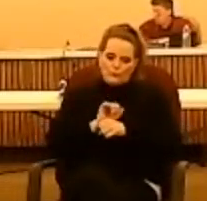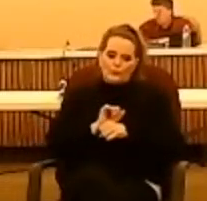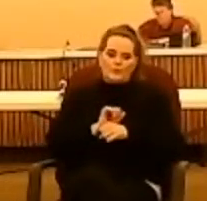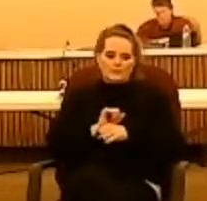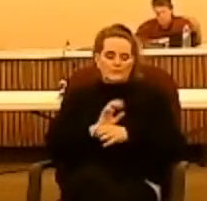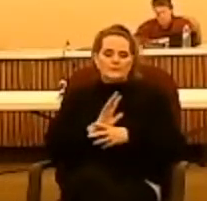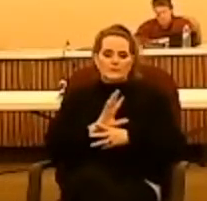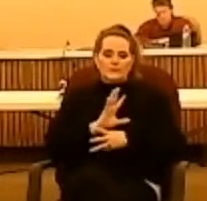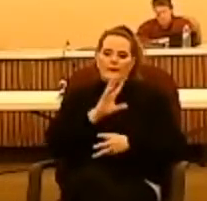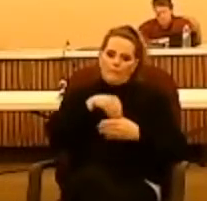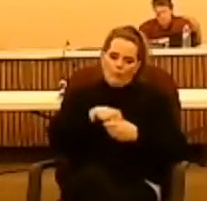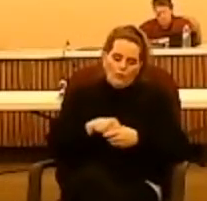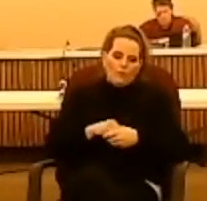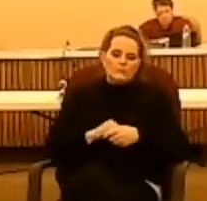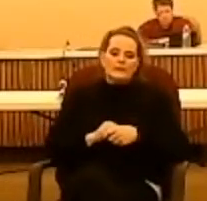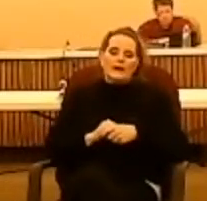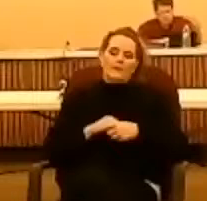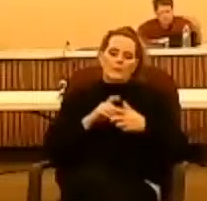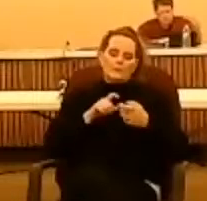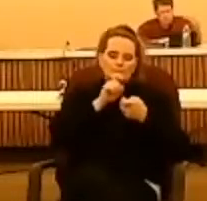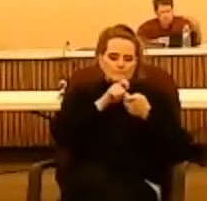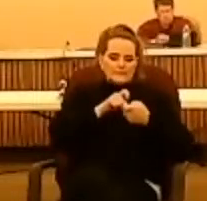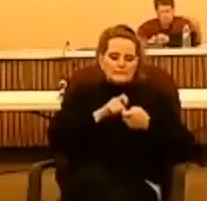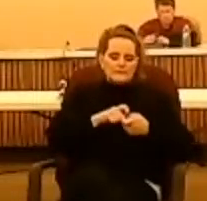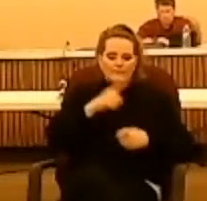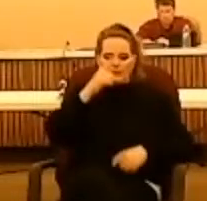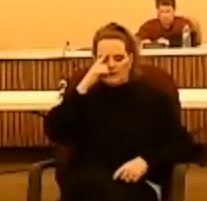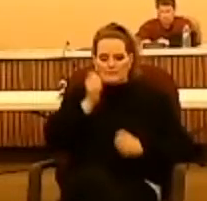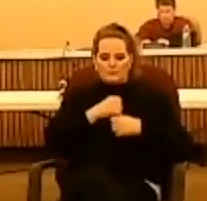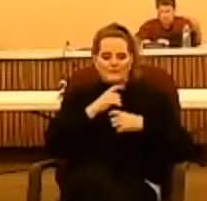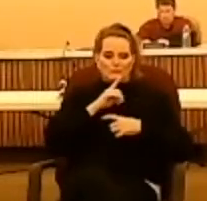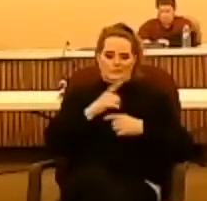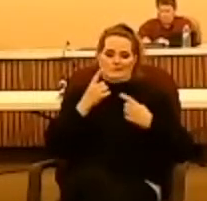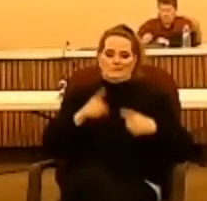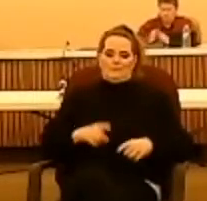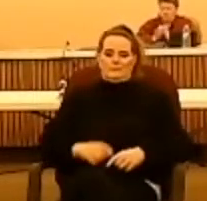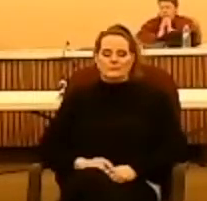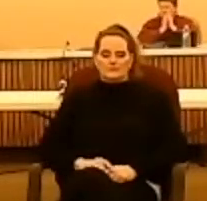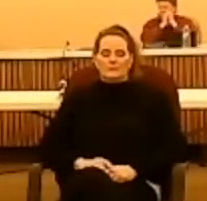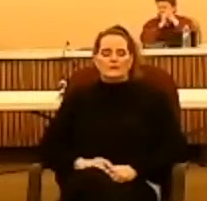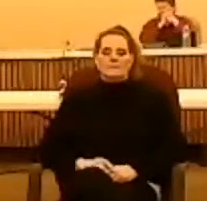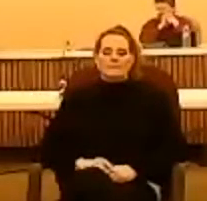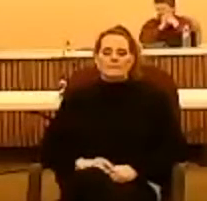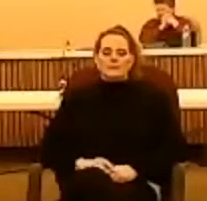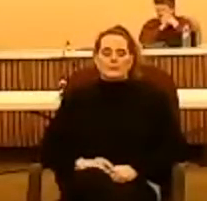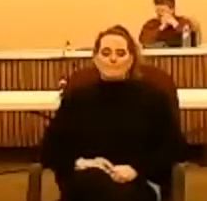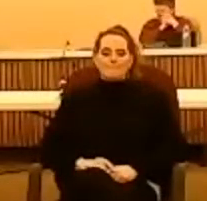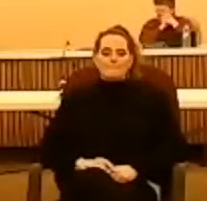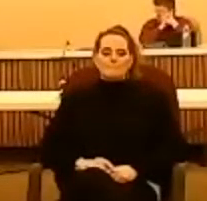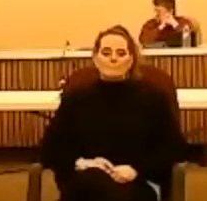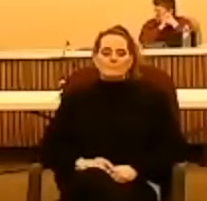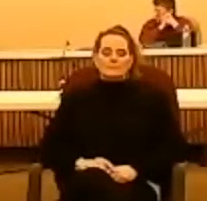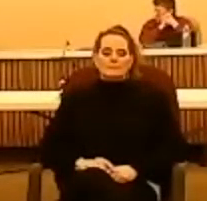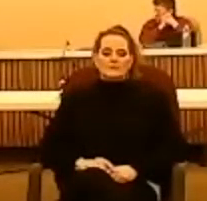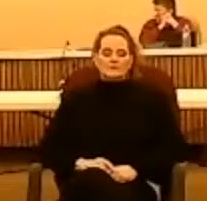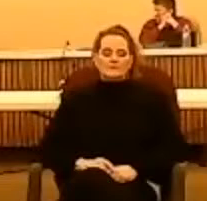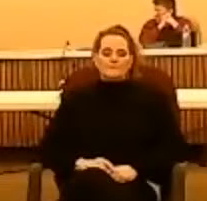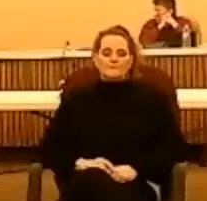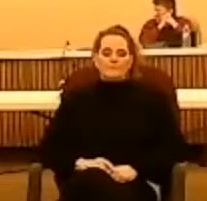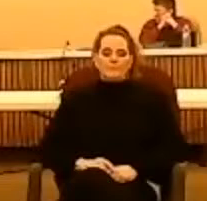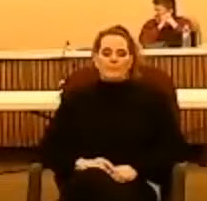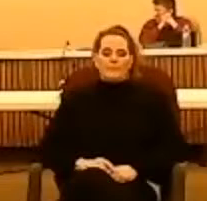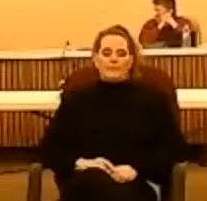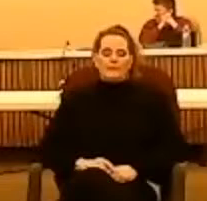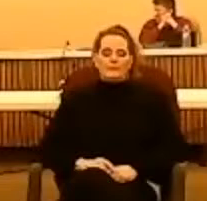this, all the detailed thought to make sure that this happened. And particularly with the